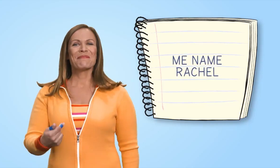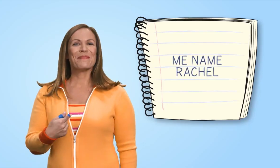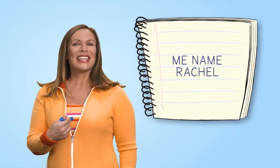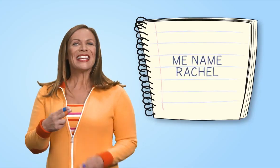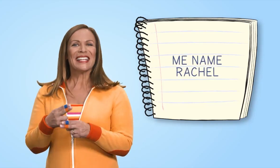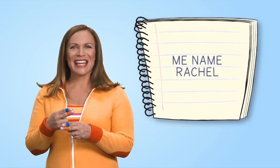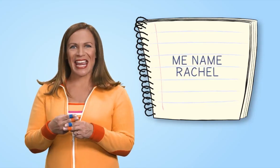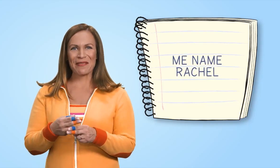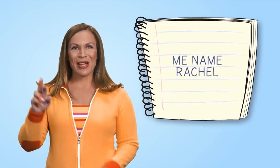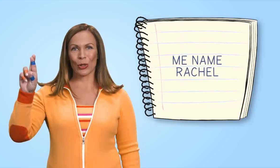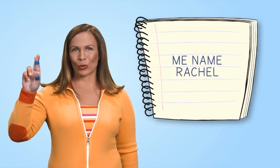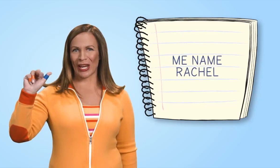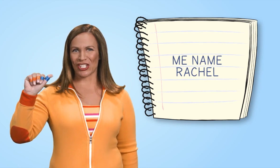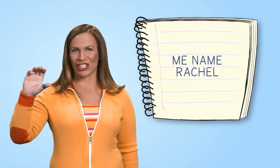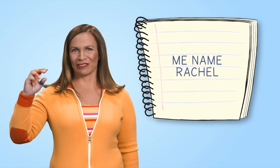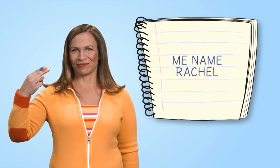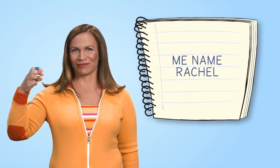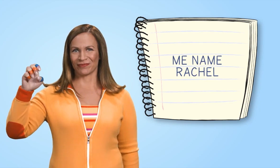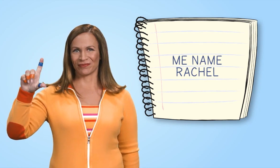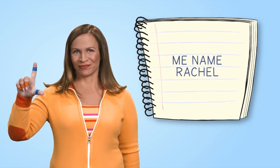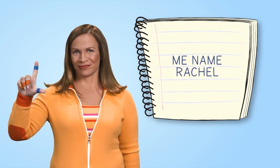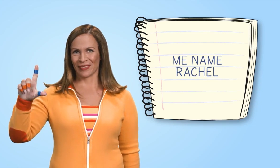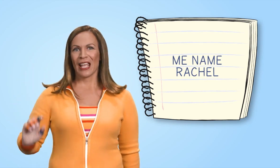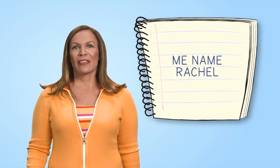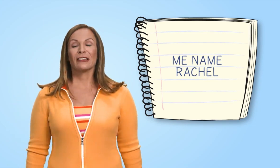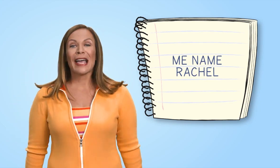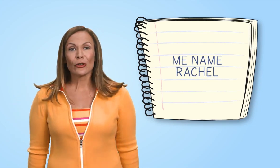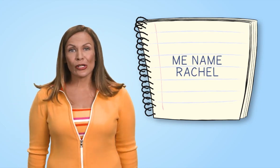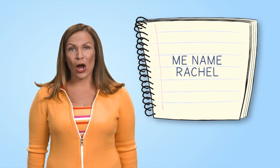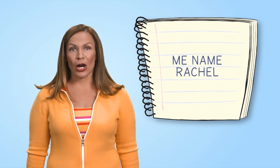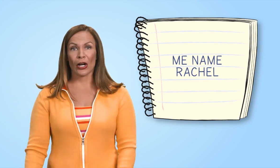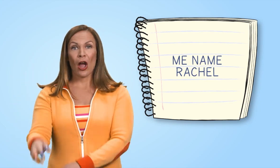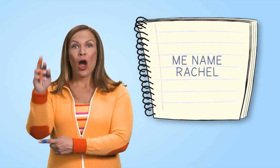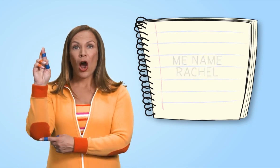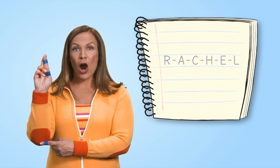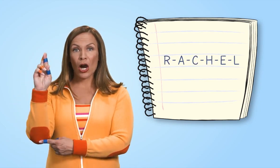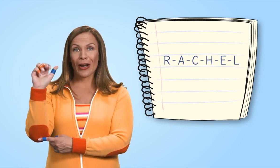Me name Rachel. The letters are